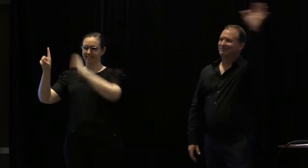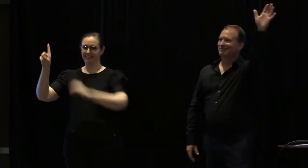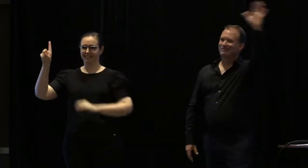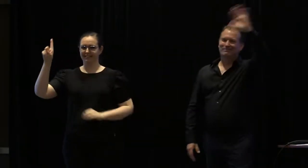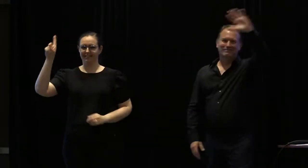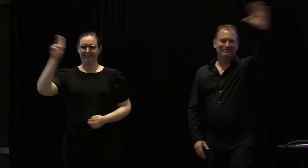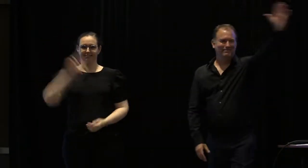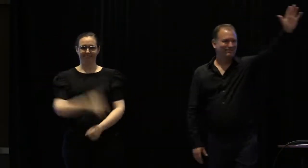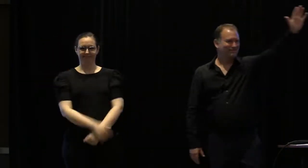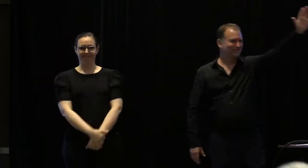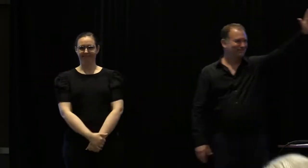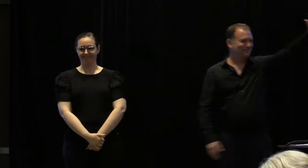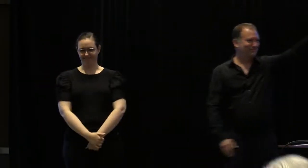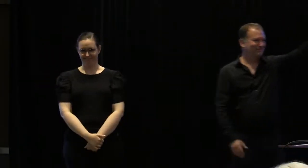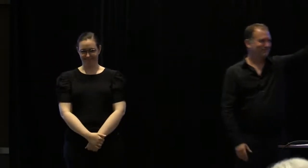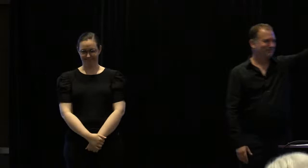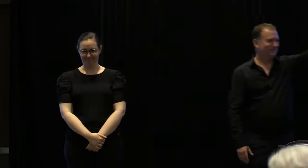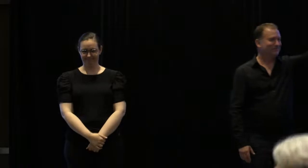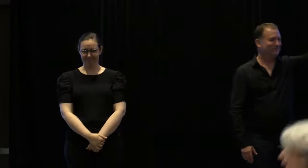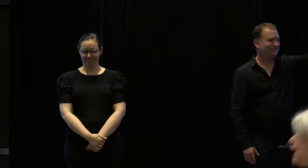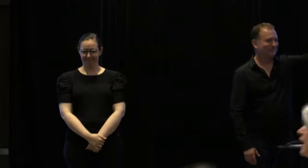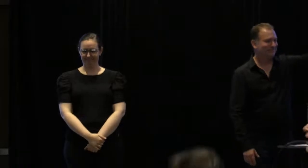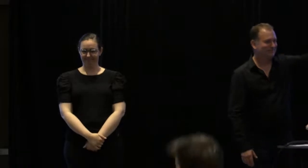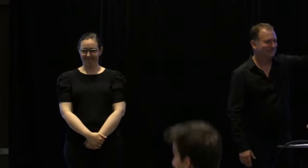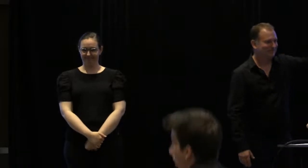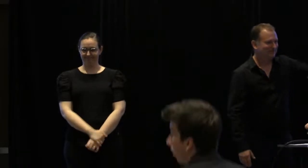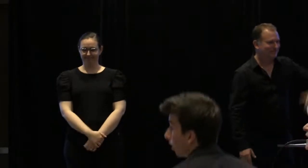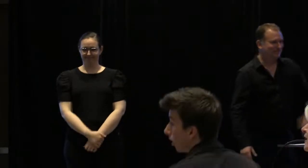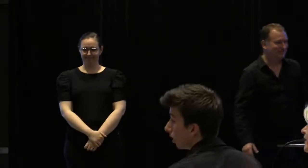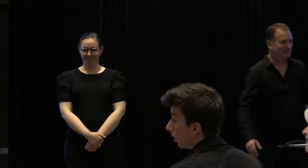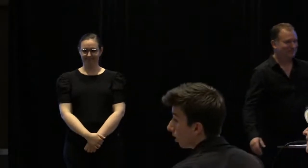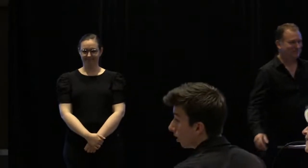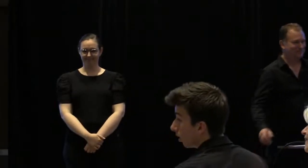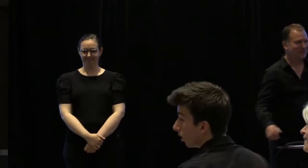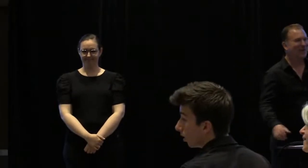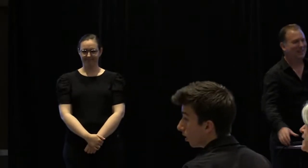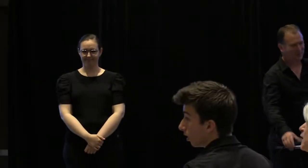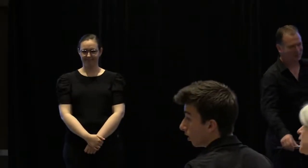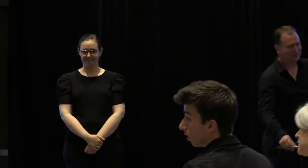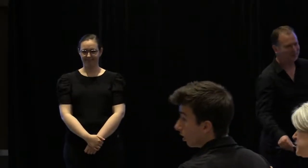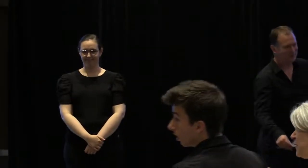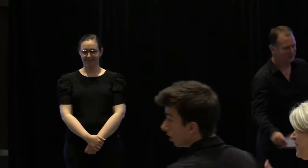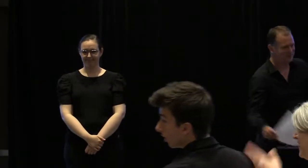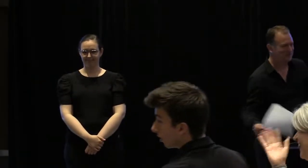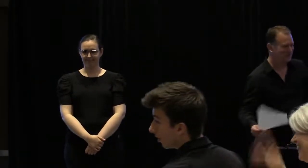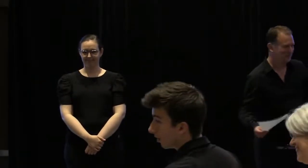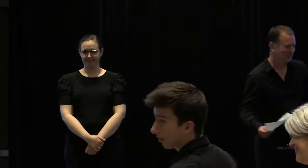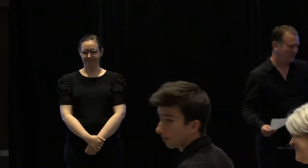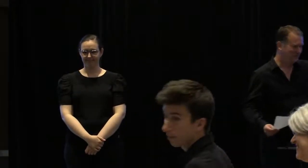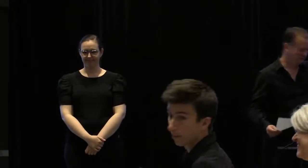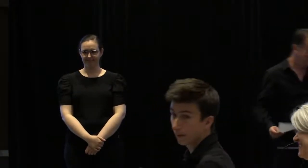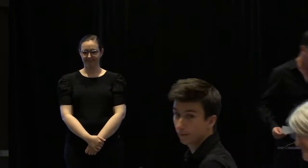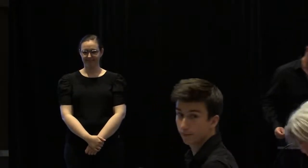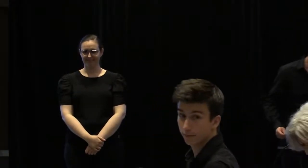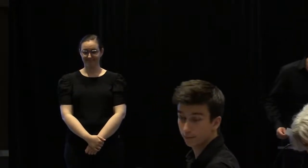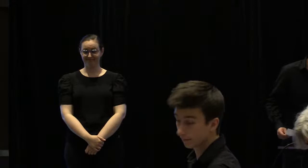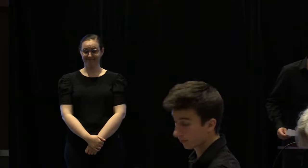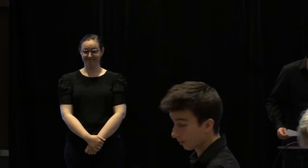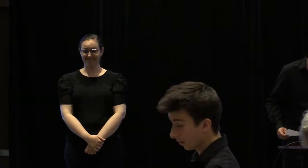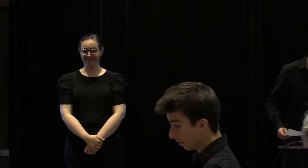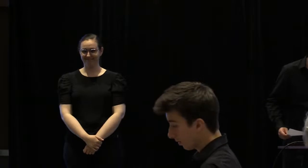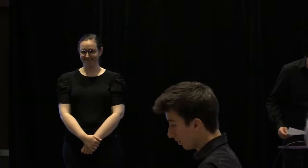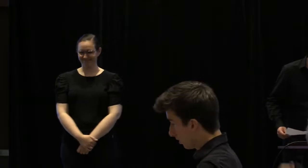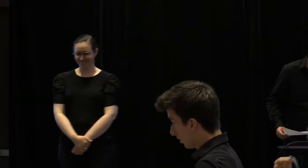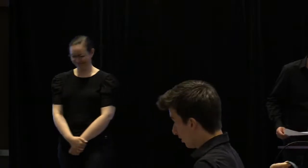you so much and have a great rest of your evening. The credits are rolling. The lights are going dark. Have a good night.